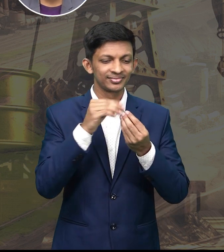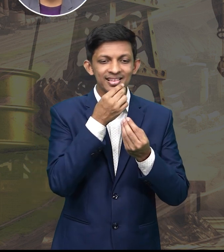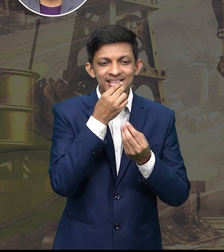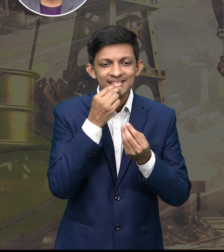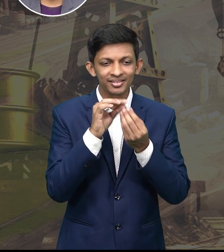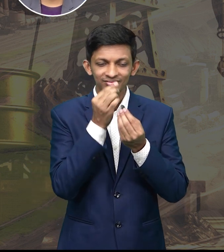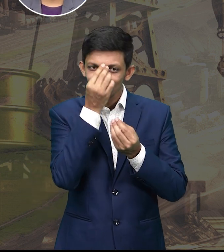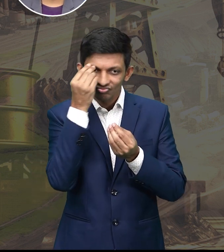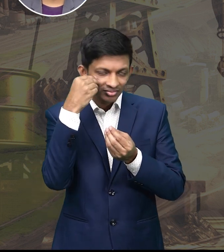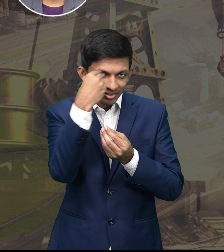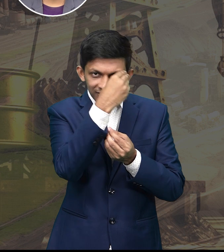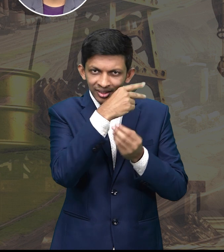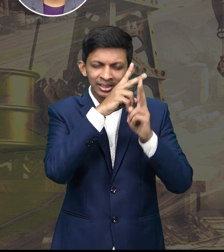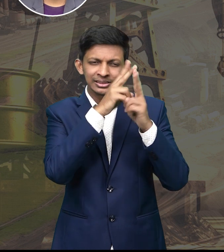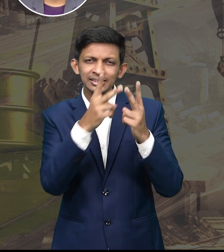cosmetics,